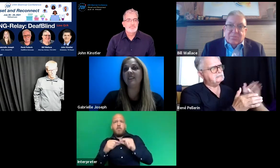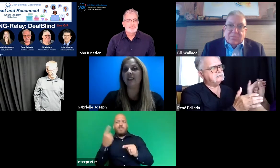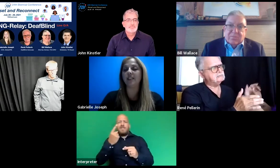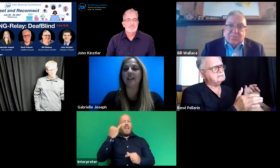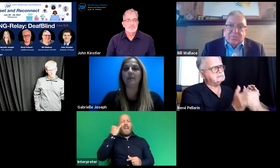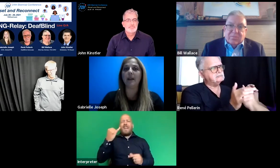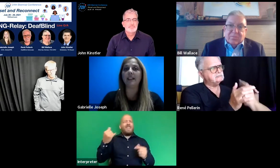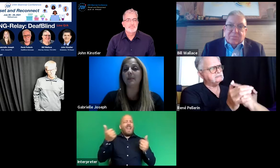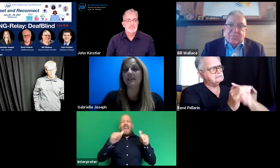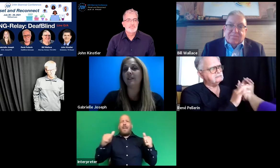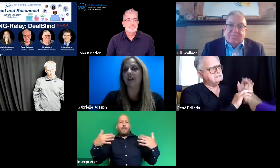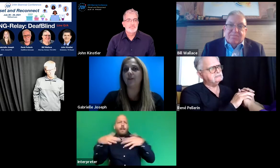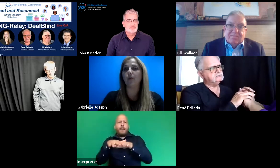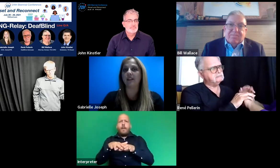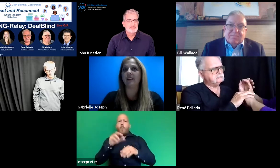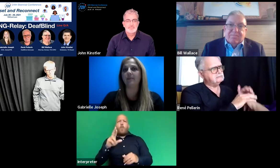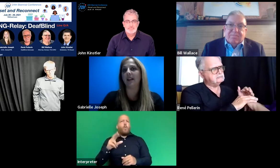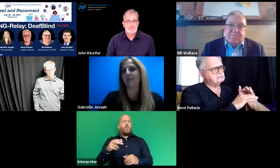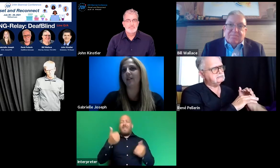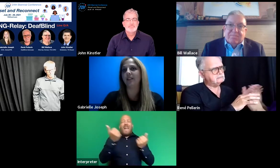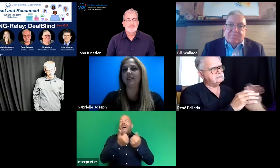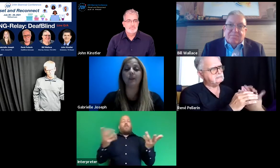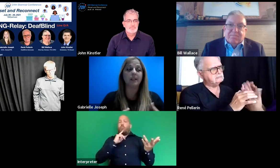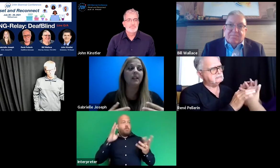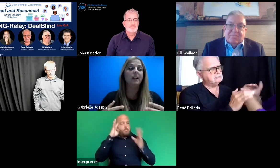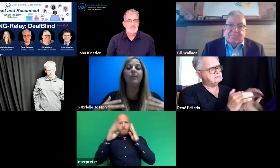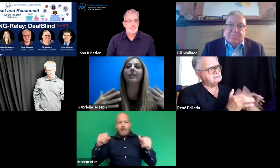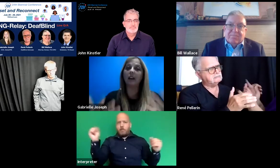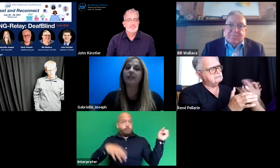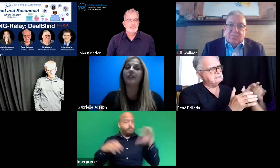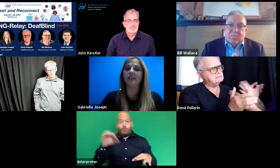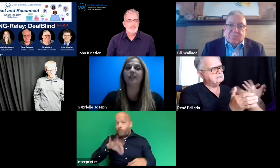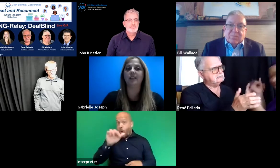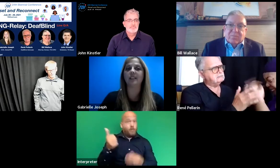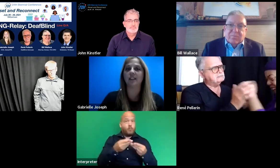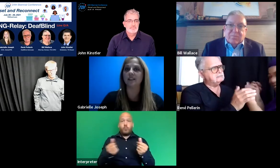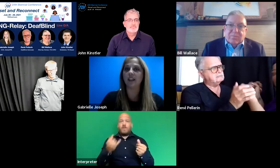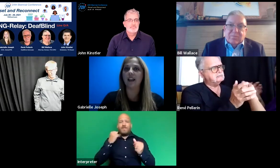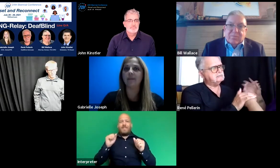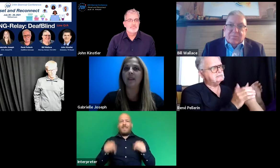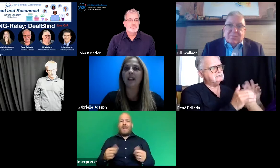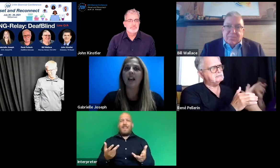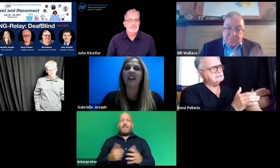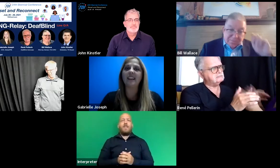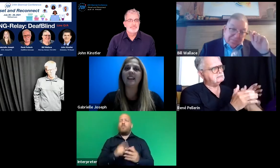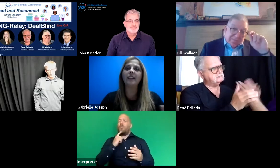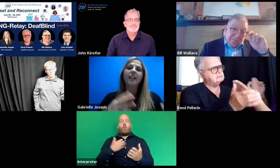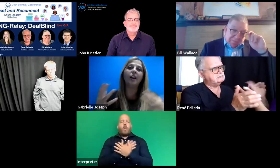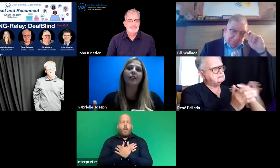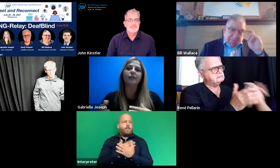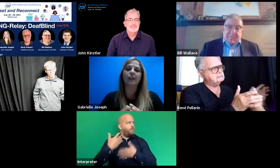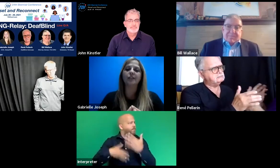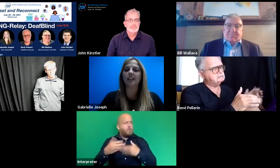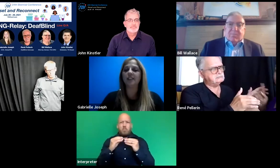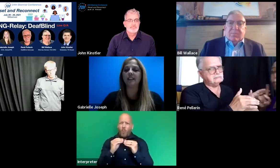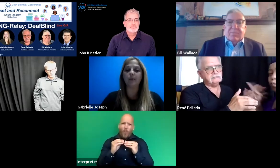and innovation can be made specific for the deafblind communities. We would love to continue discussions on that. I think the